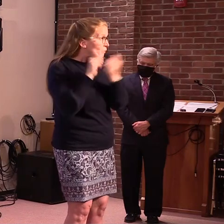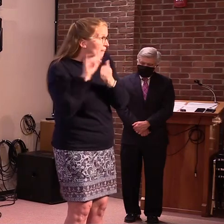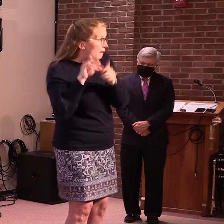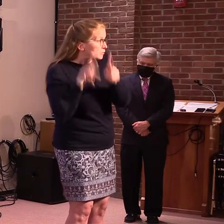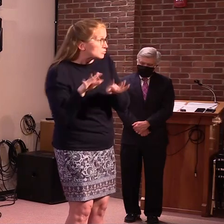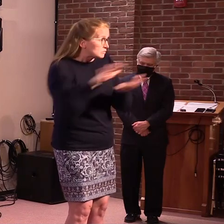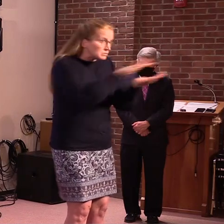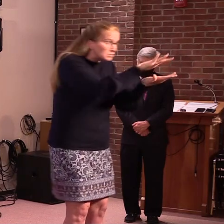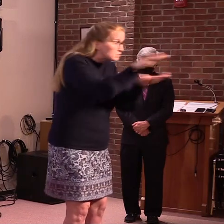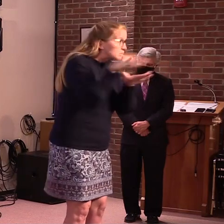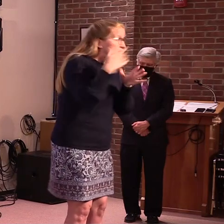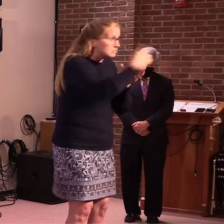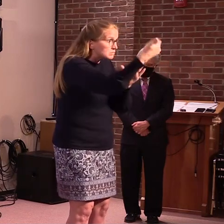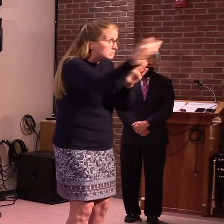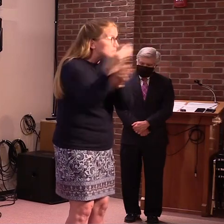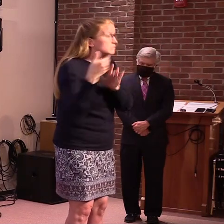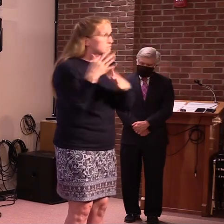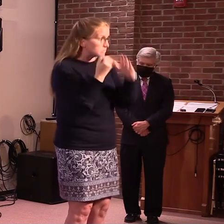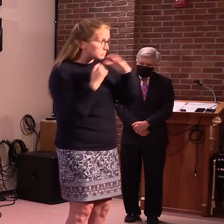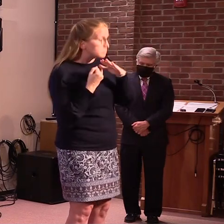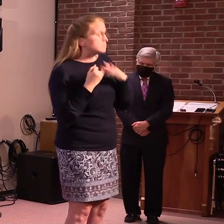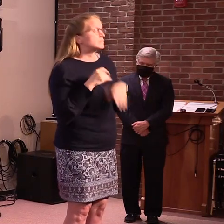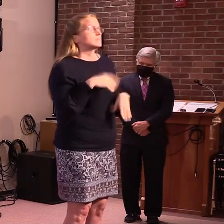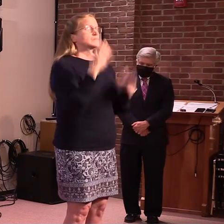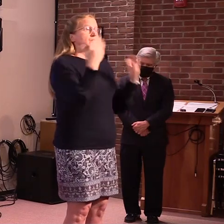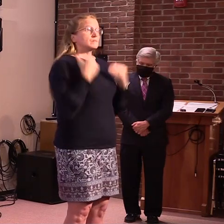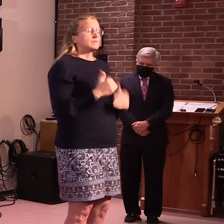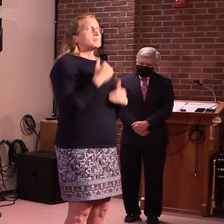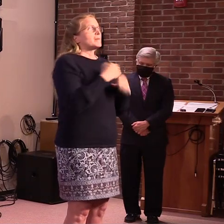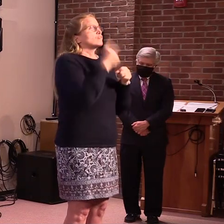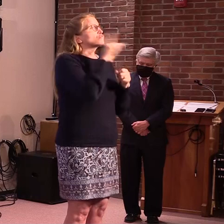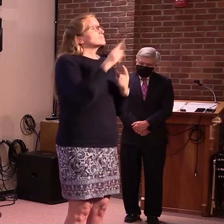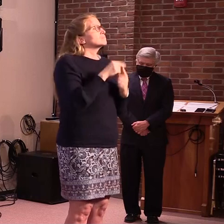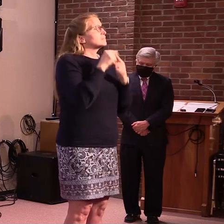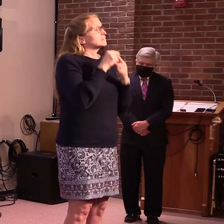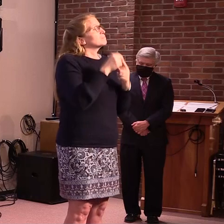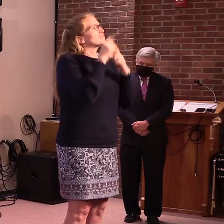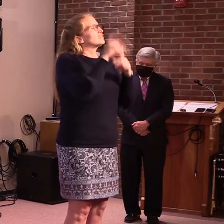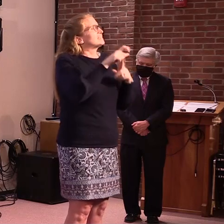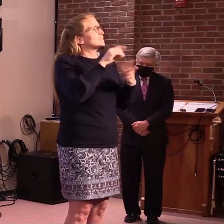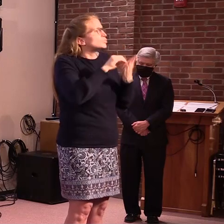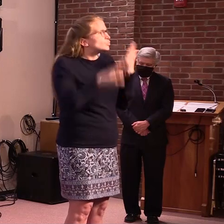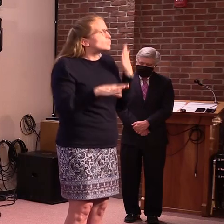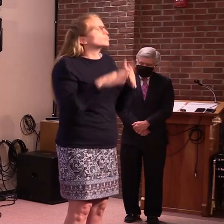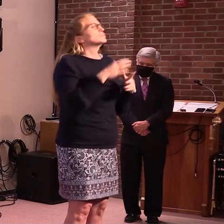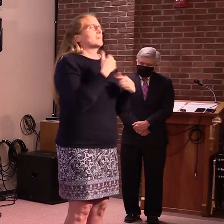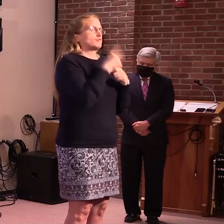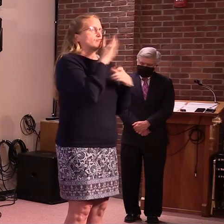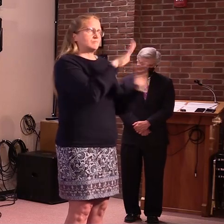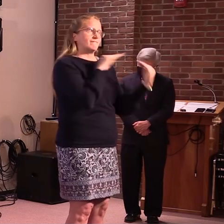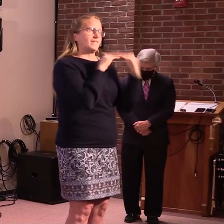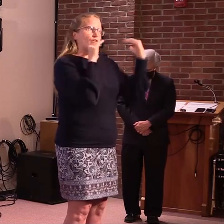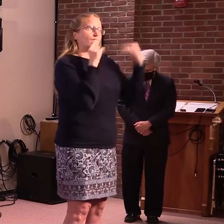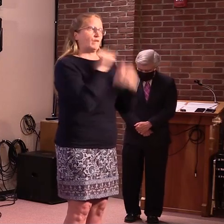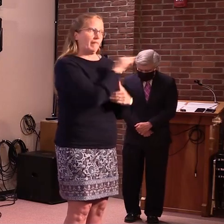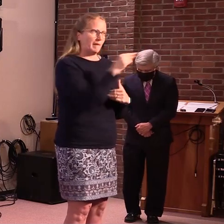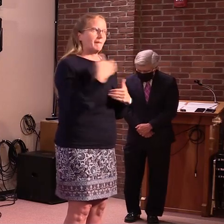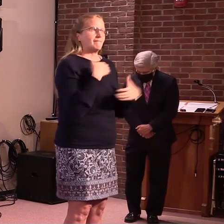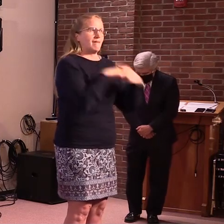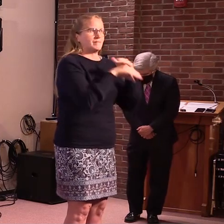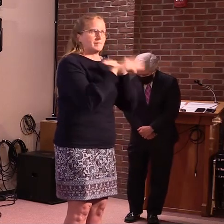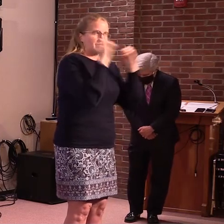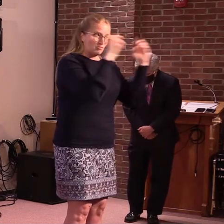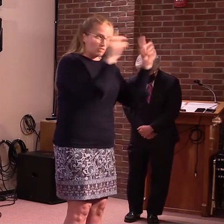emotional, and behavioral concerns are thoroughly addressed in a fair and equitable manner, communicating regularly with staff, students, and families in the community to